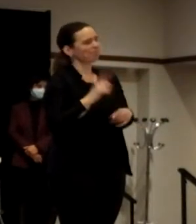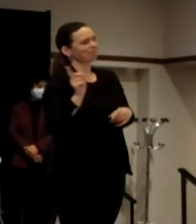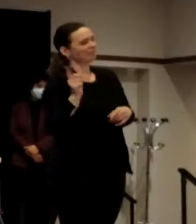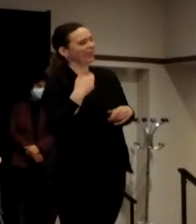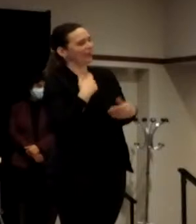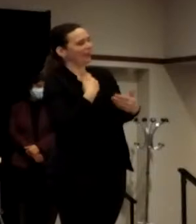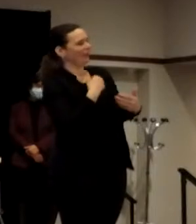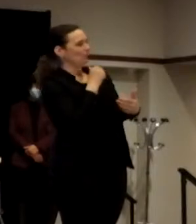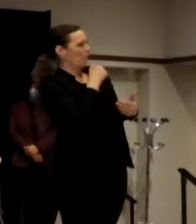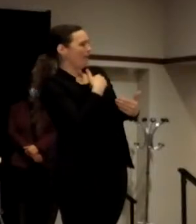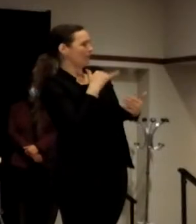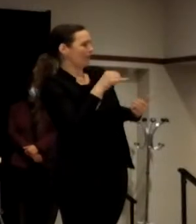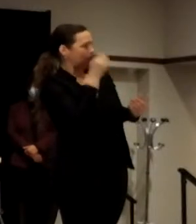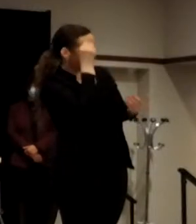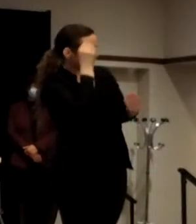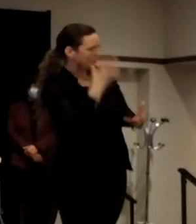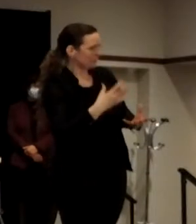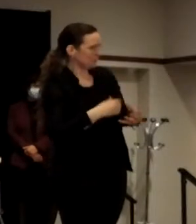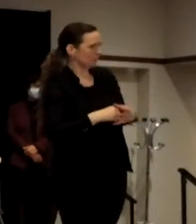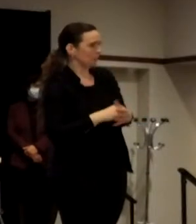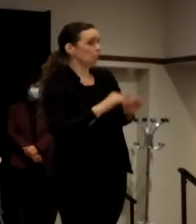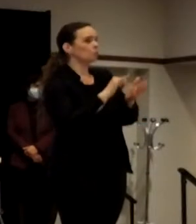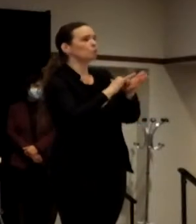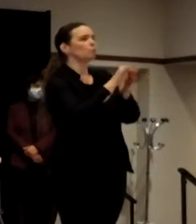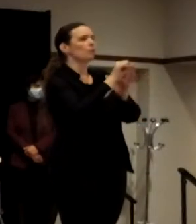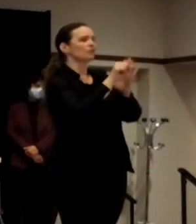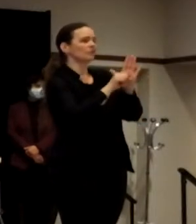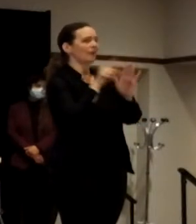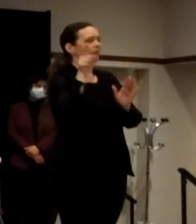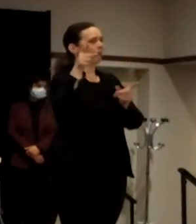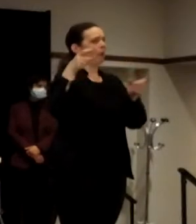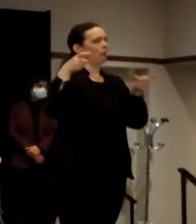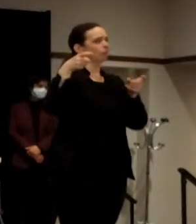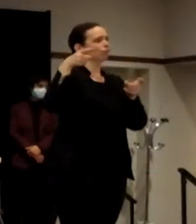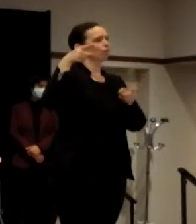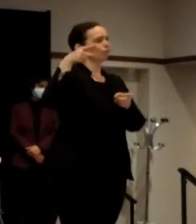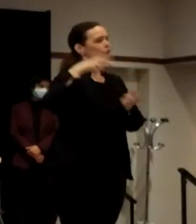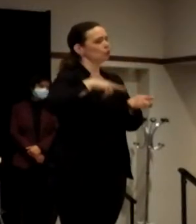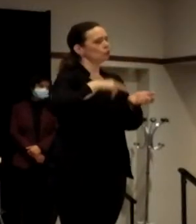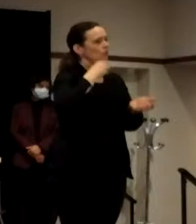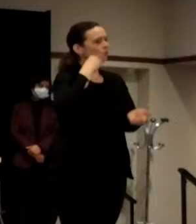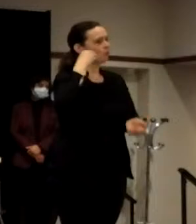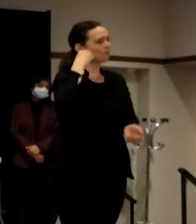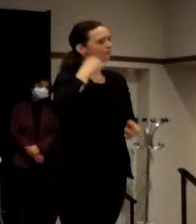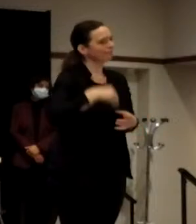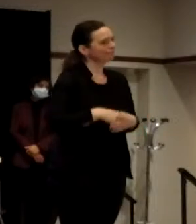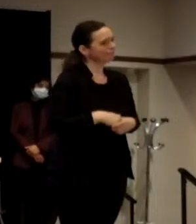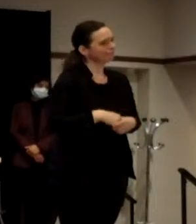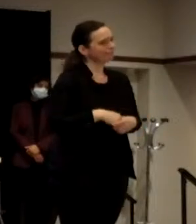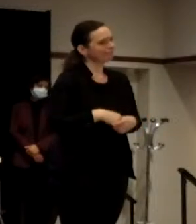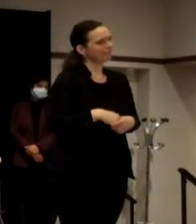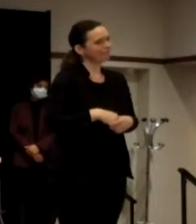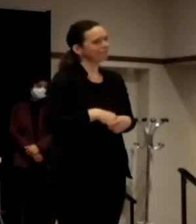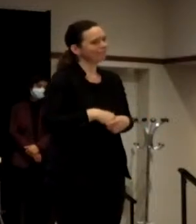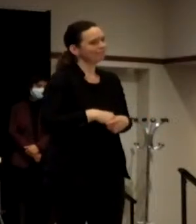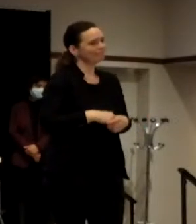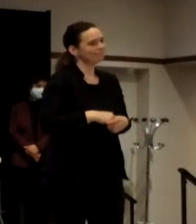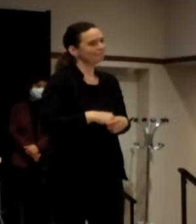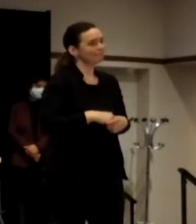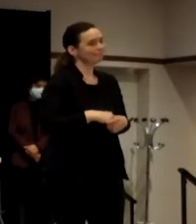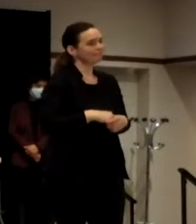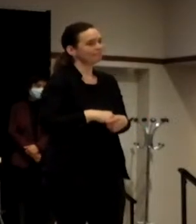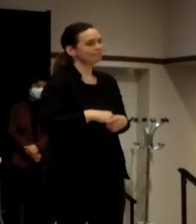receive really any specifics to the to that resident and that